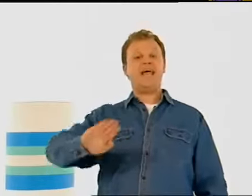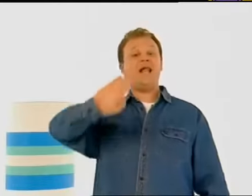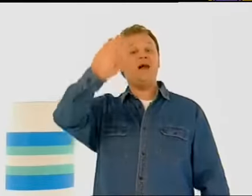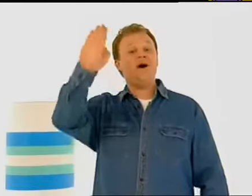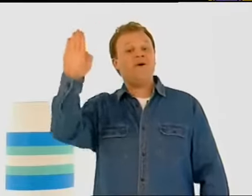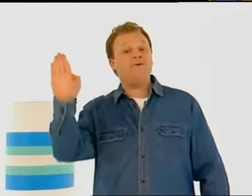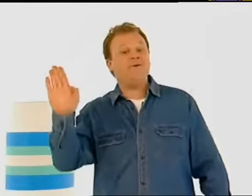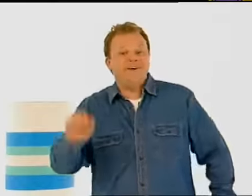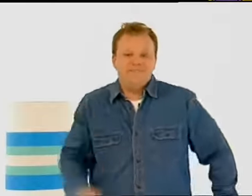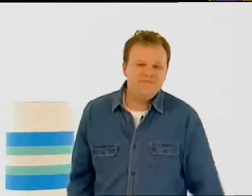hello,